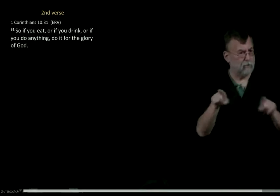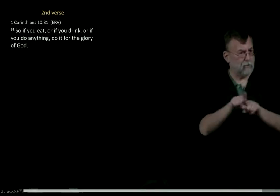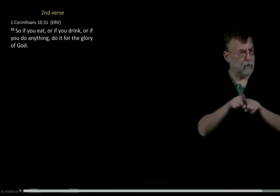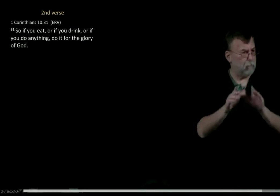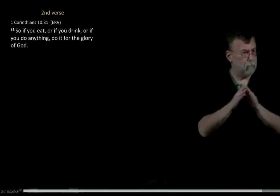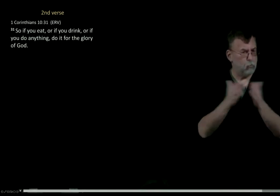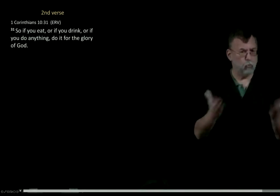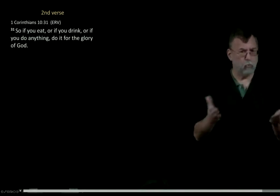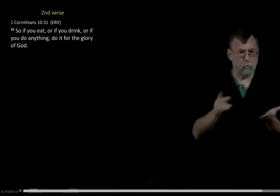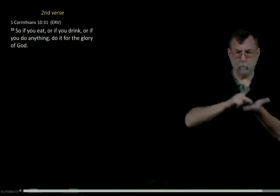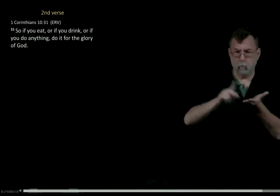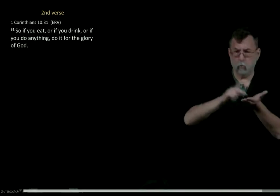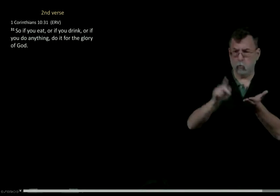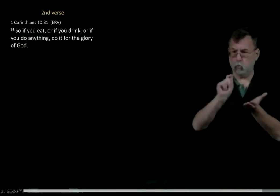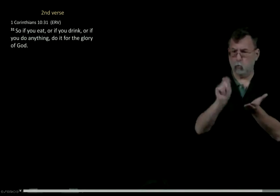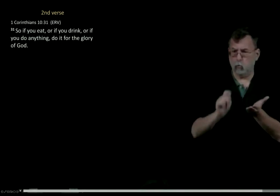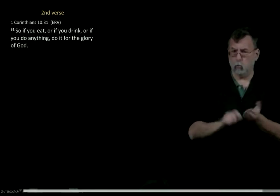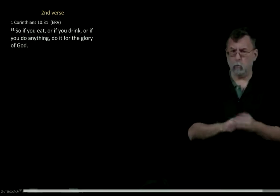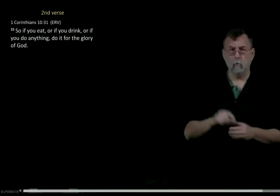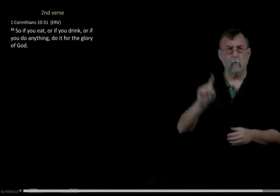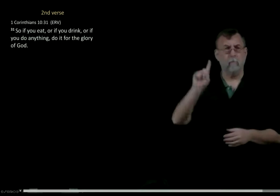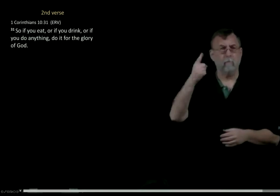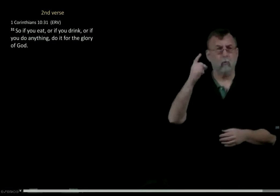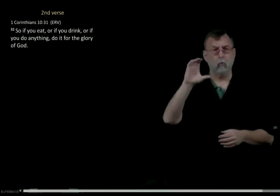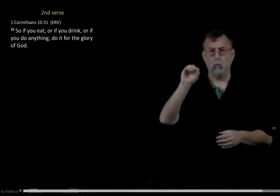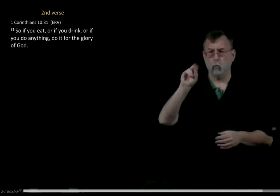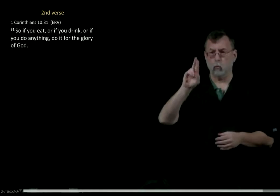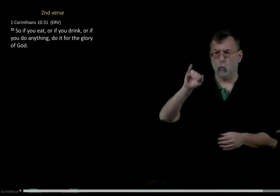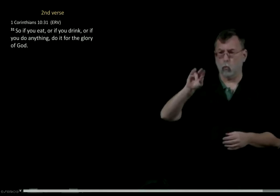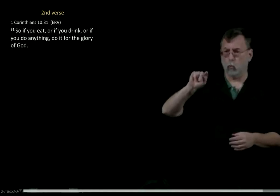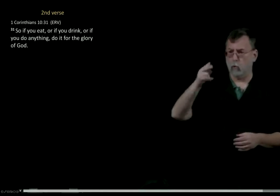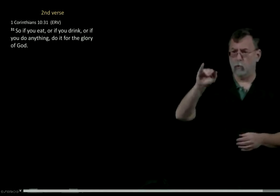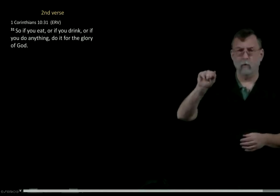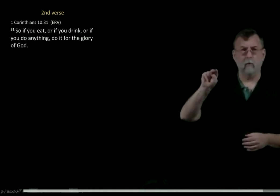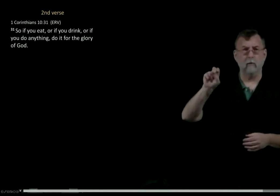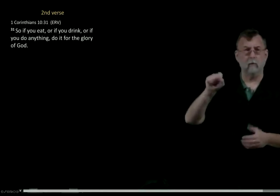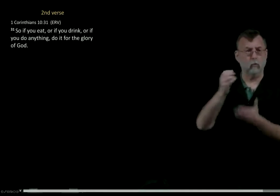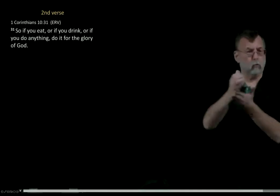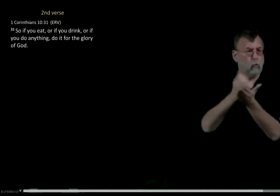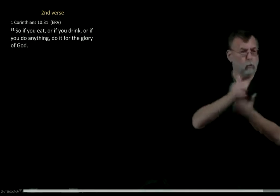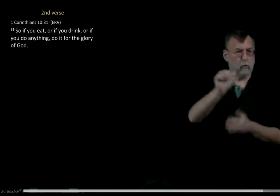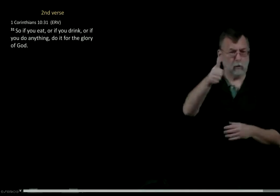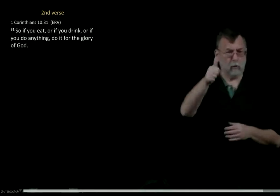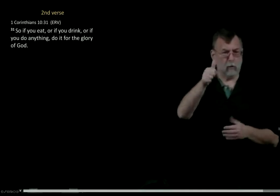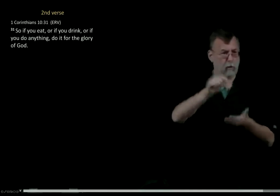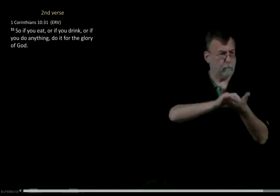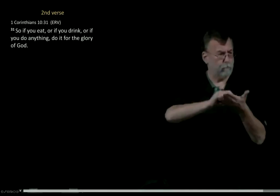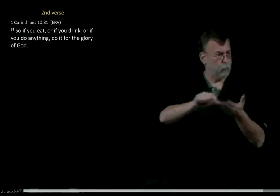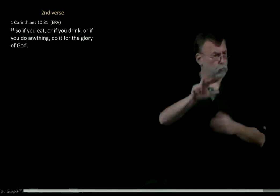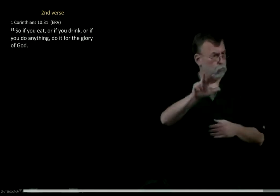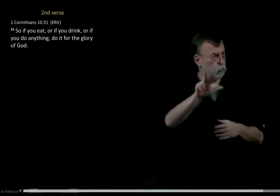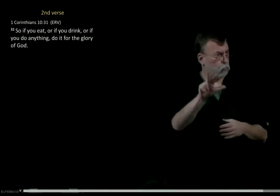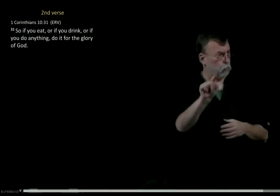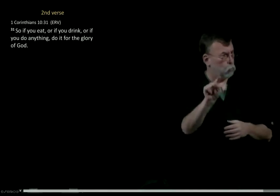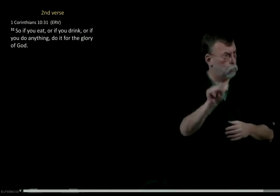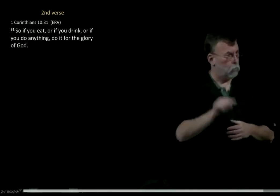Now, you see it's in the same book that Paul wrote. It's in 1 Corinthians. Chapter 10,